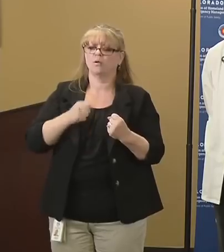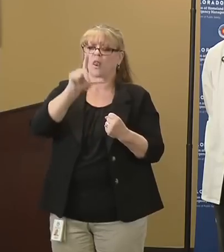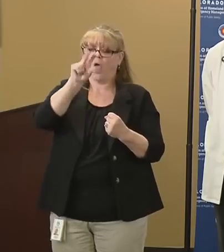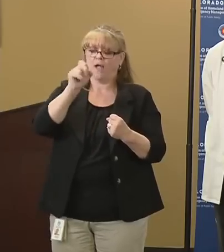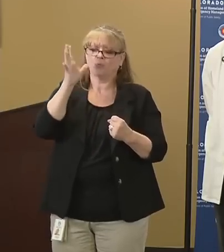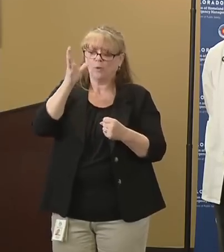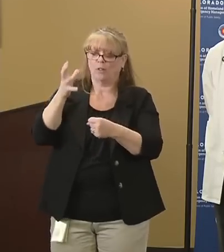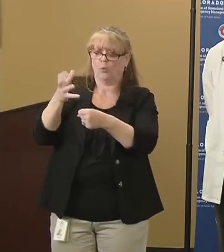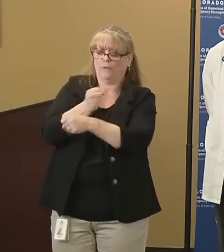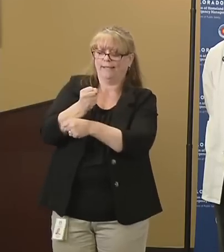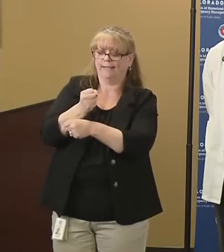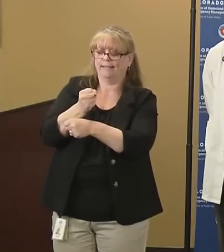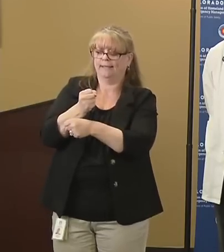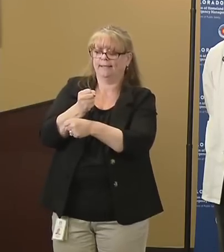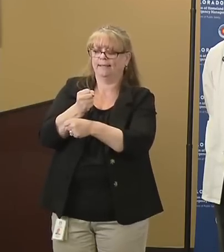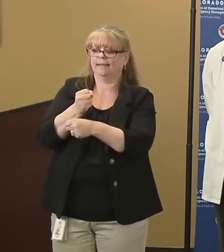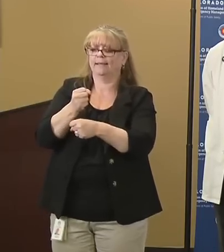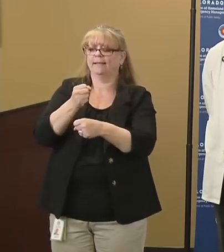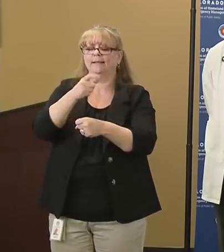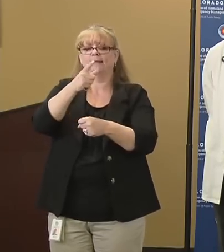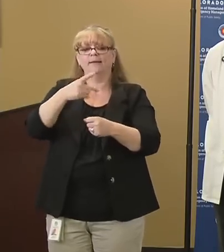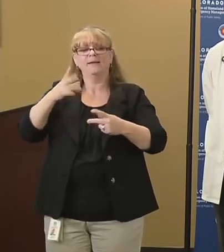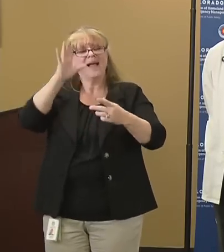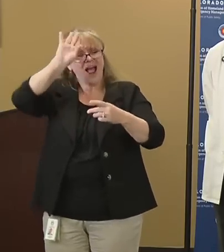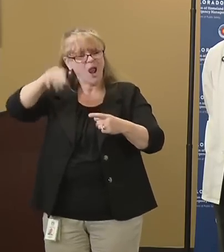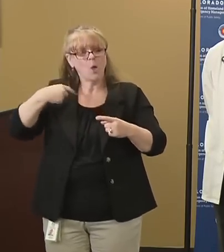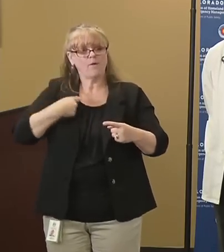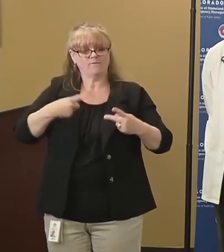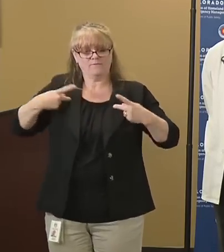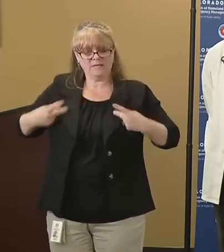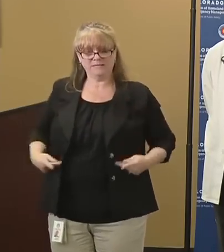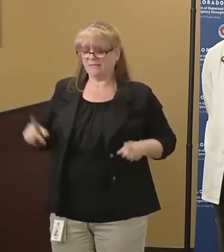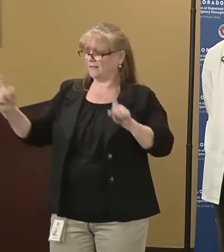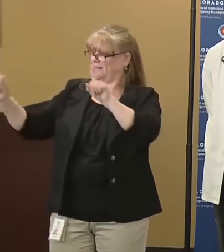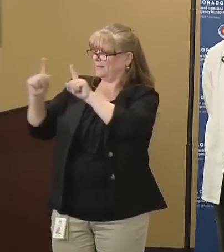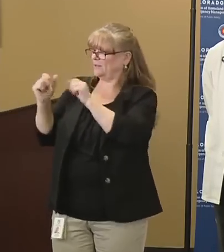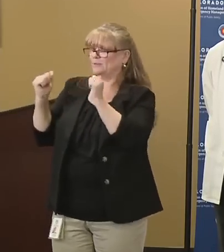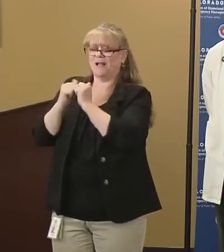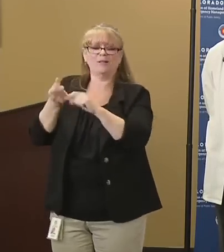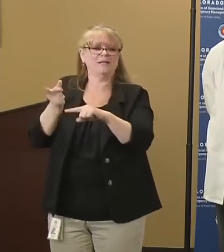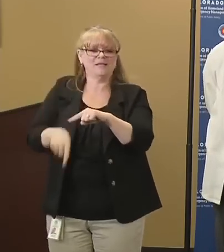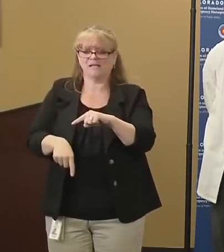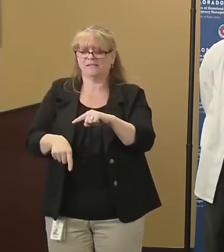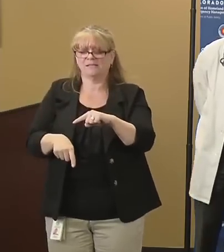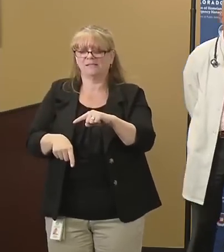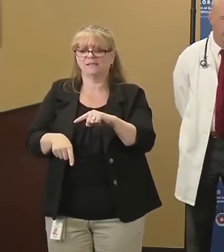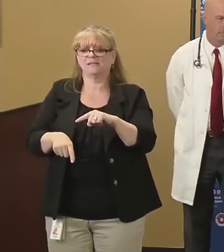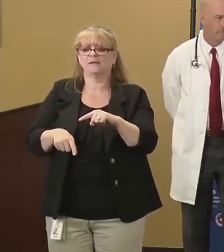exactly what we need to be able to get through this together successfully and save lives. Thank you.